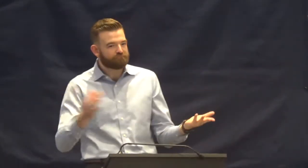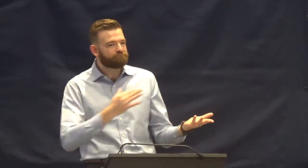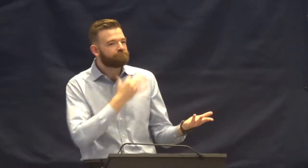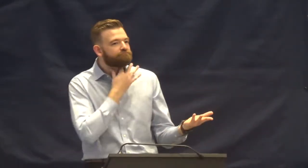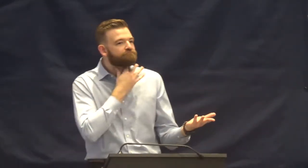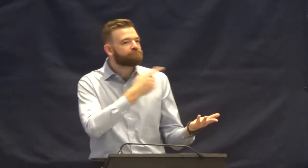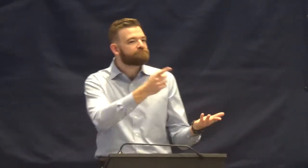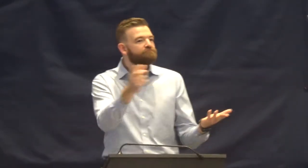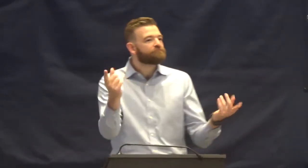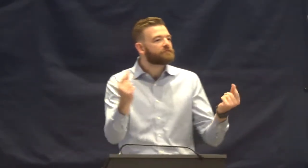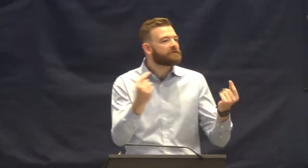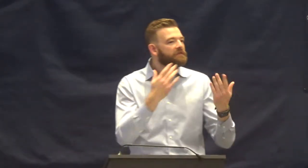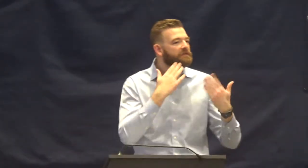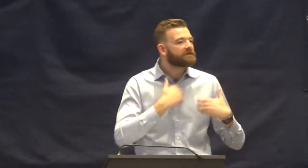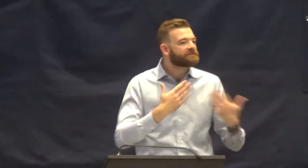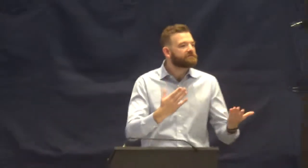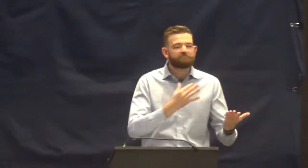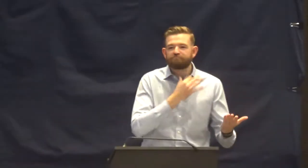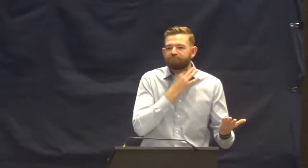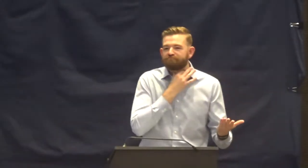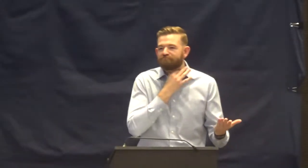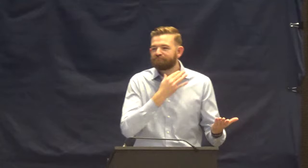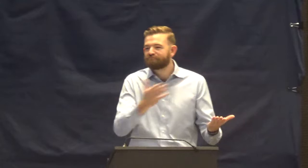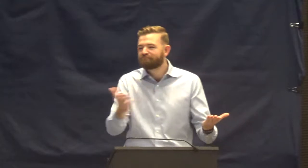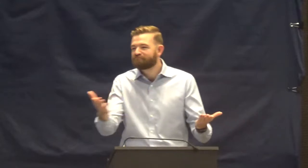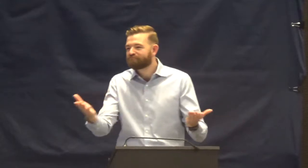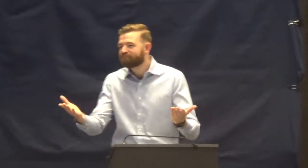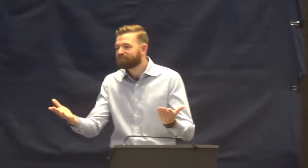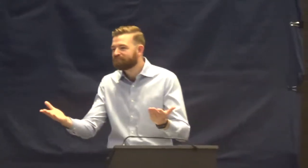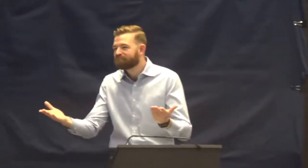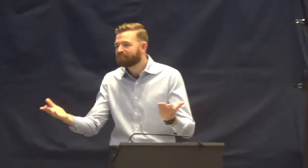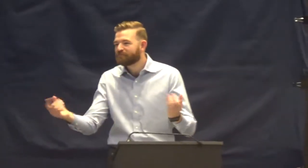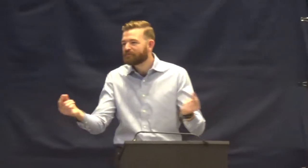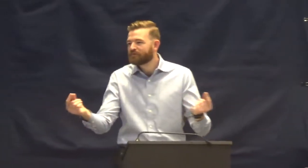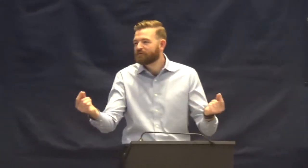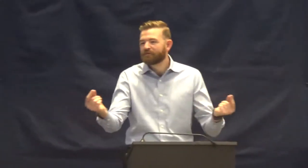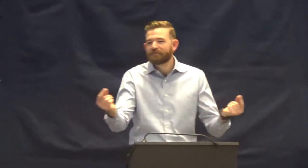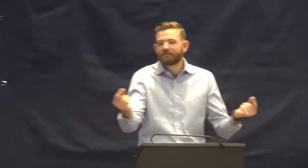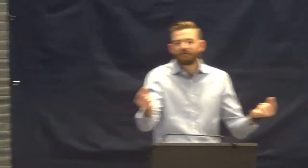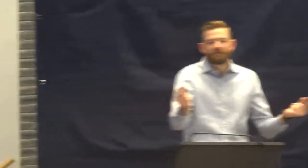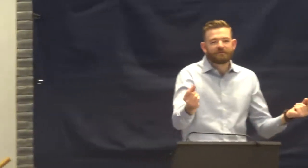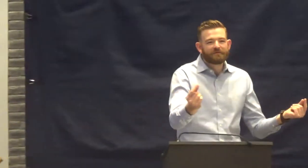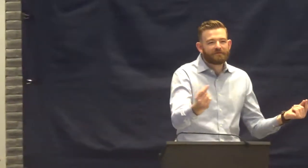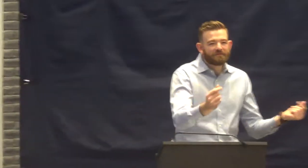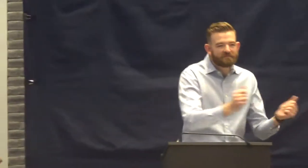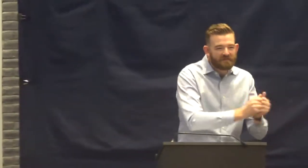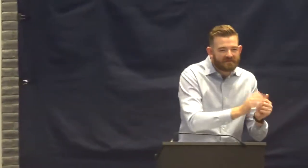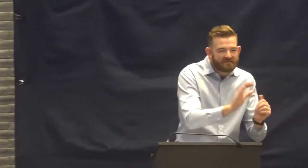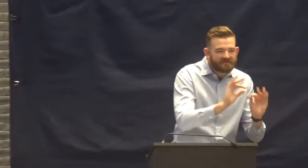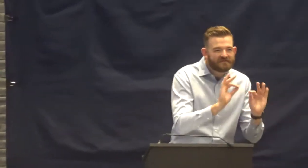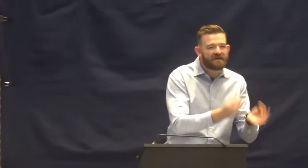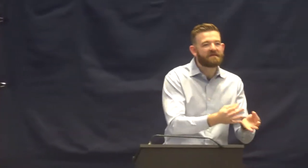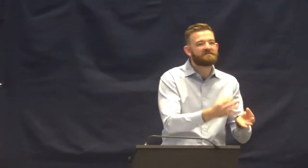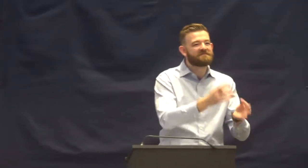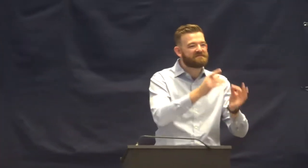week. And I'm wondering, what are y'all doing for Thanksgiving? Anybody have any plans? Are you going to be with